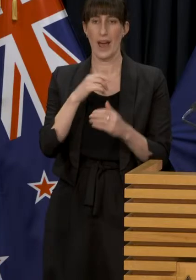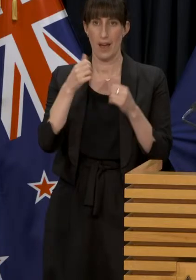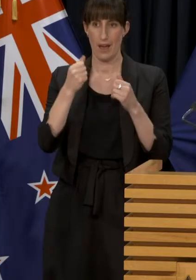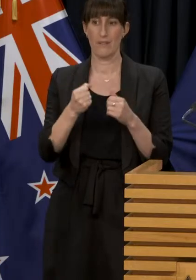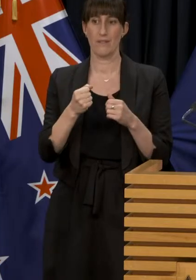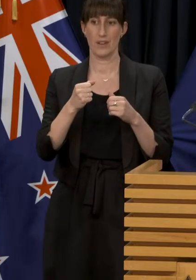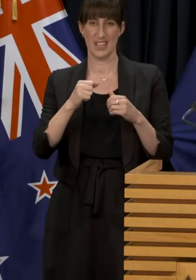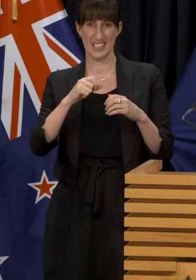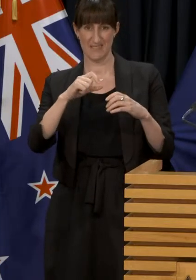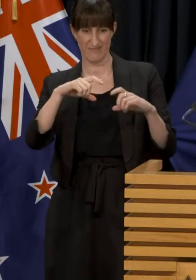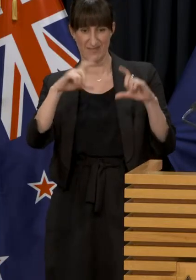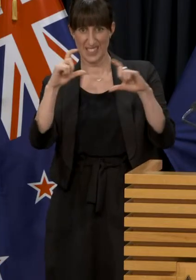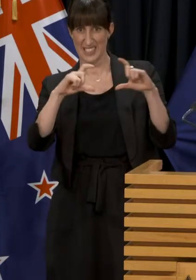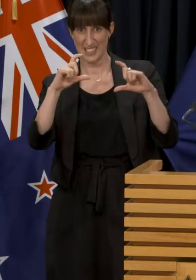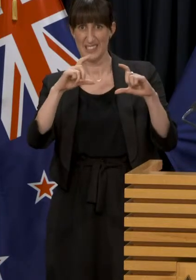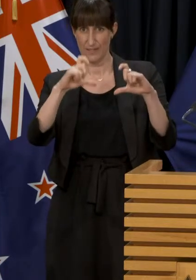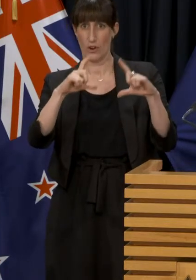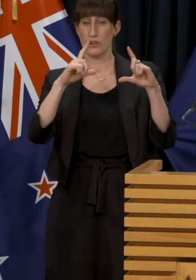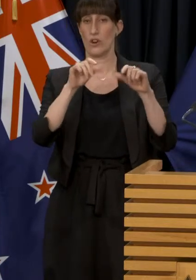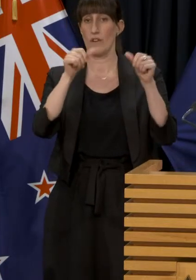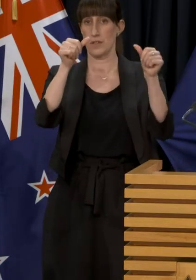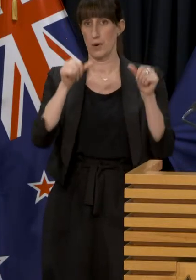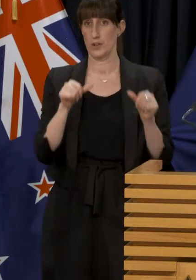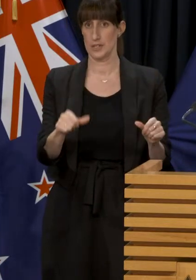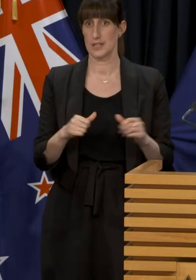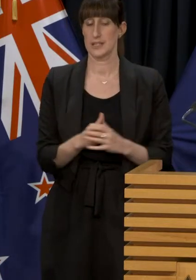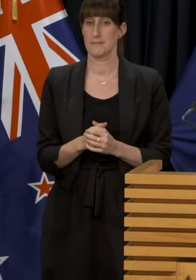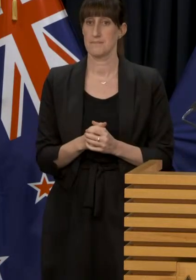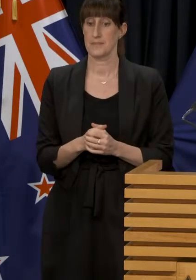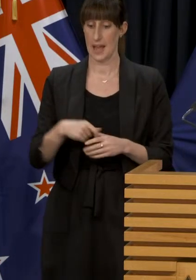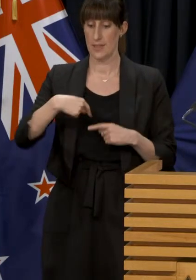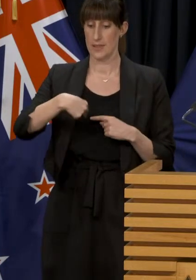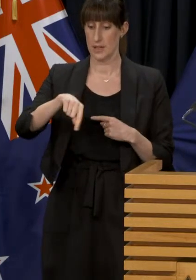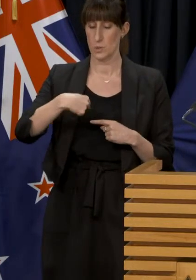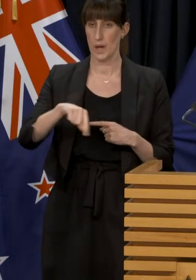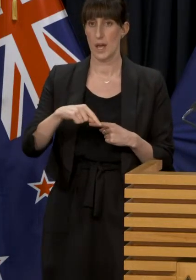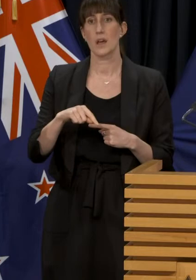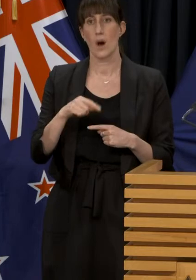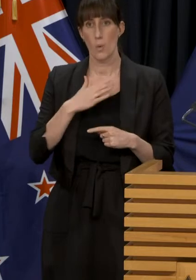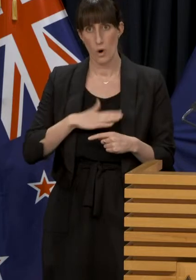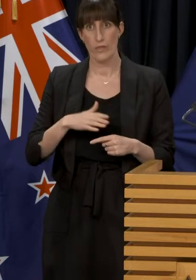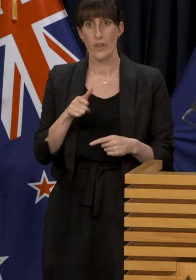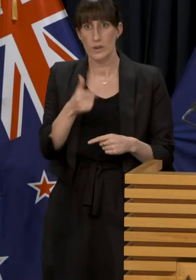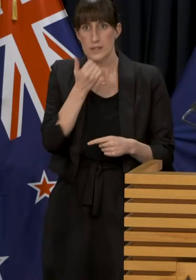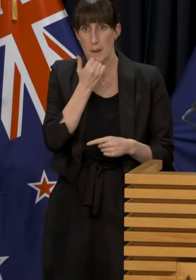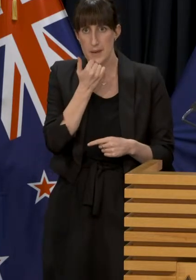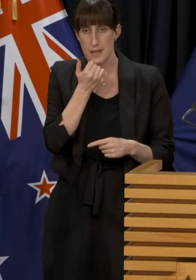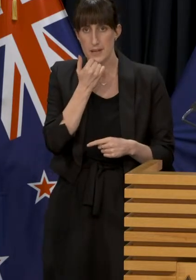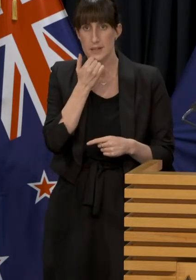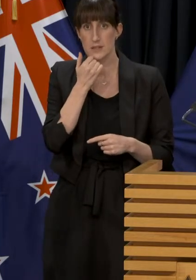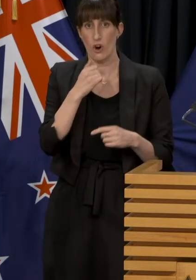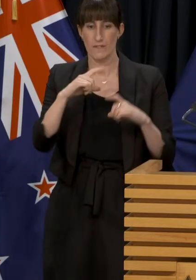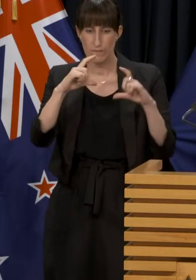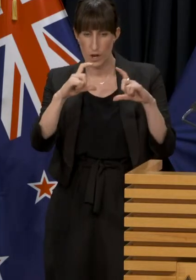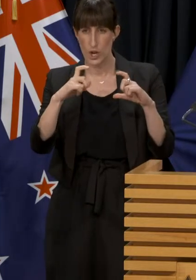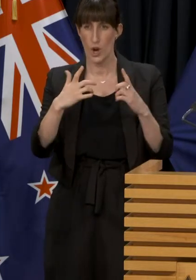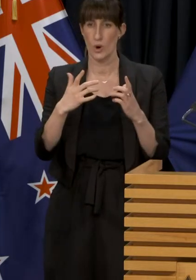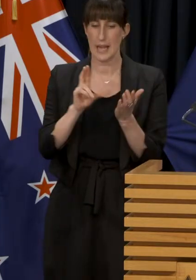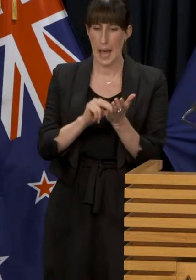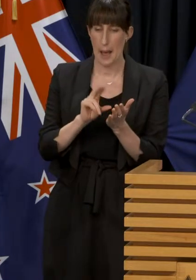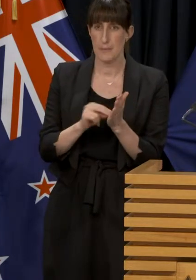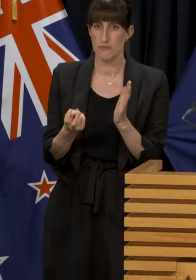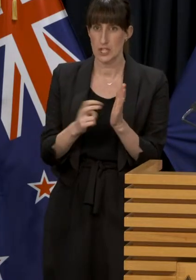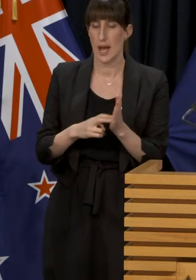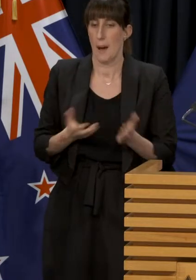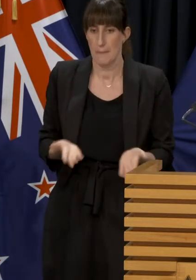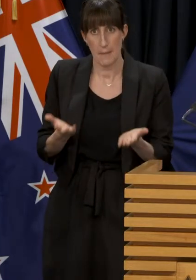1,845,306. This week, I'm going to be making a significant push to get those numbers up further. I'll be working across government